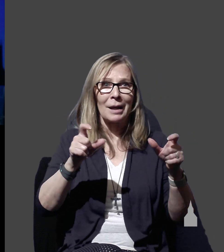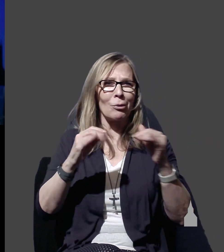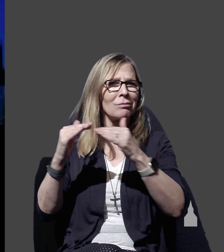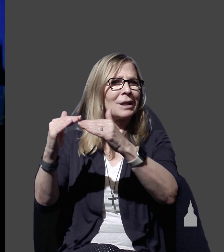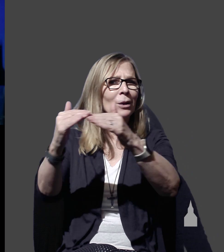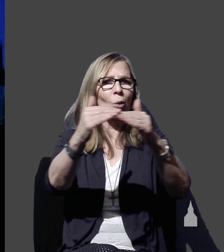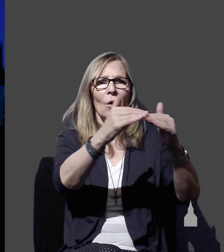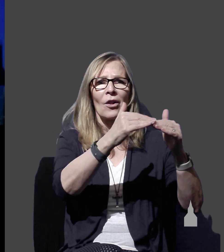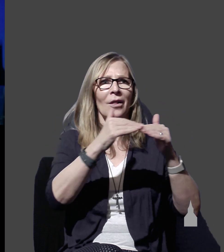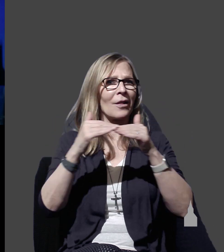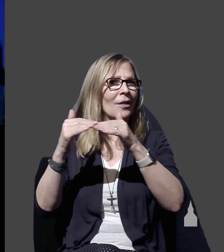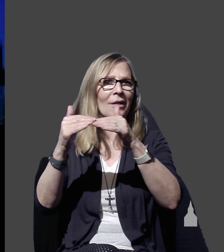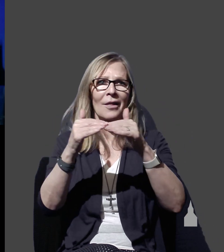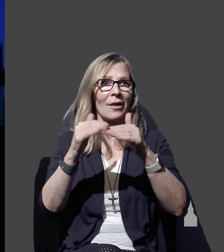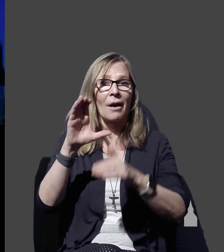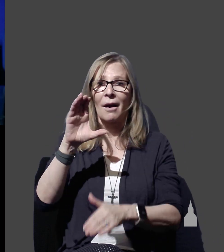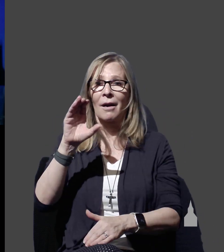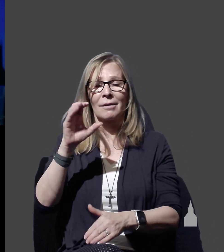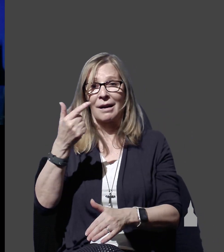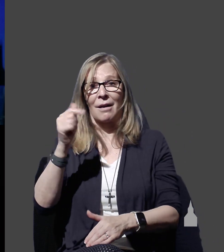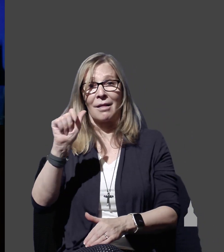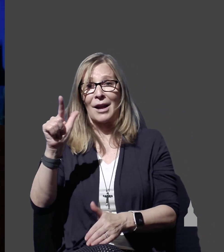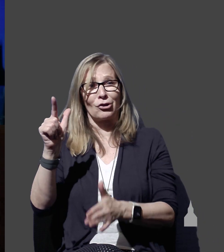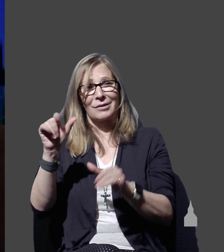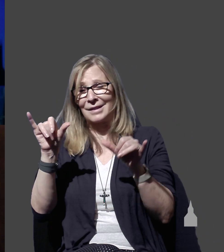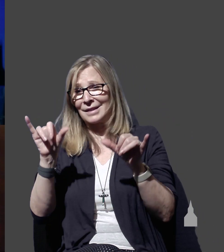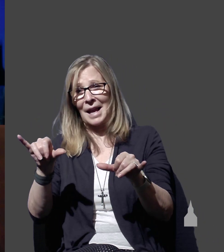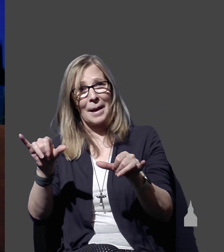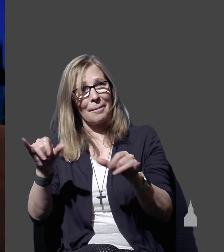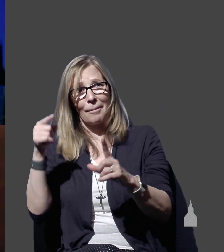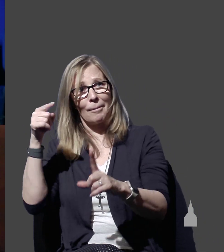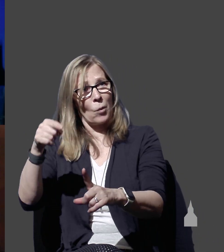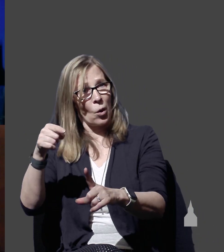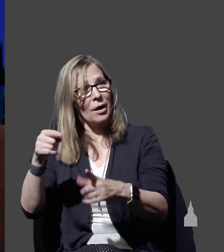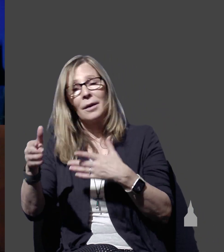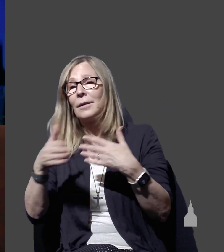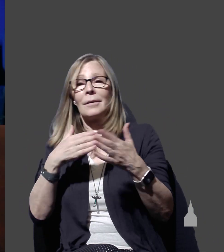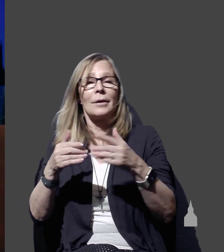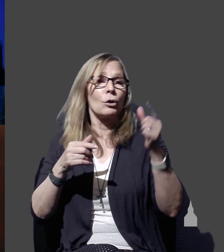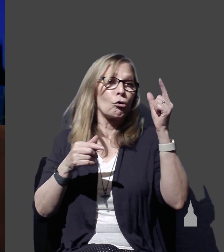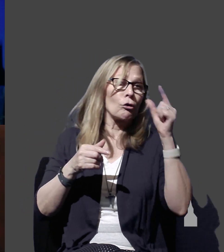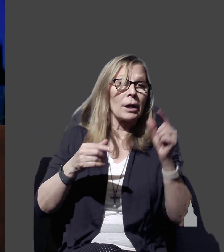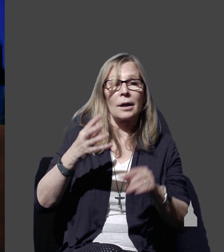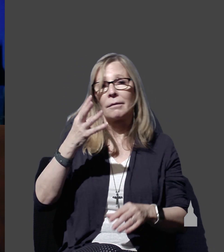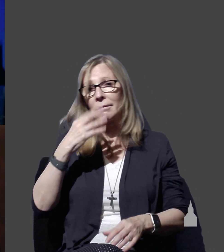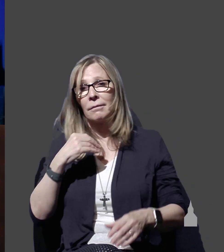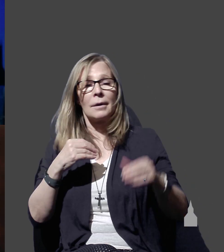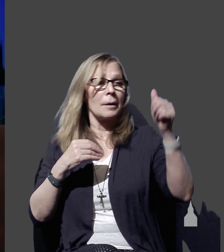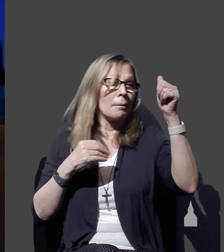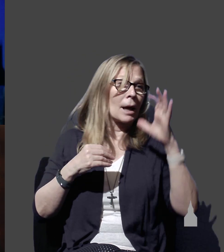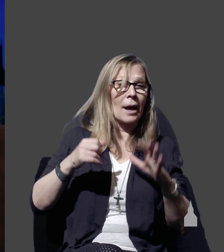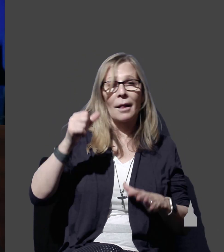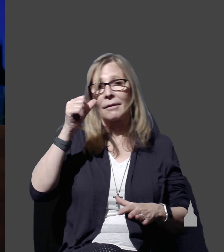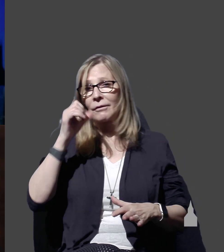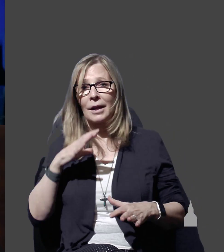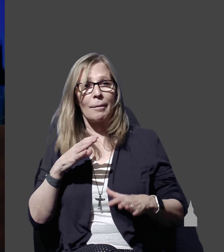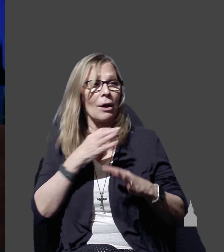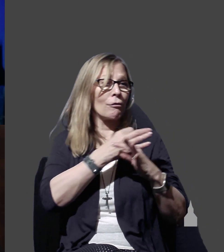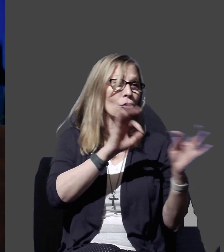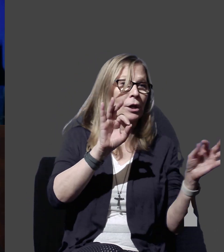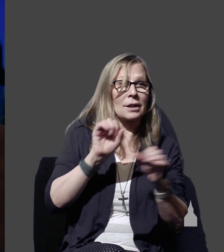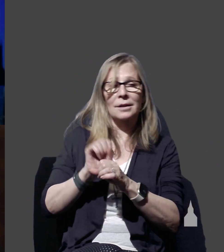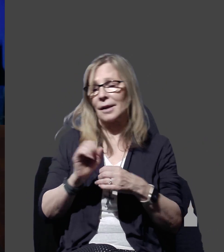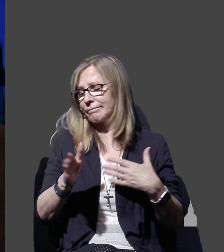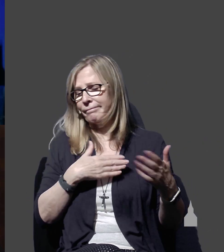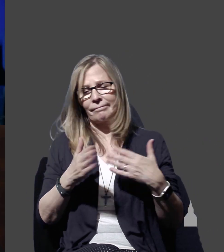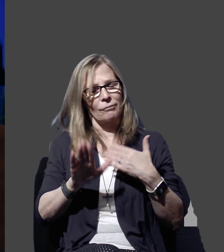3:28 makes the same point. There's neither Jew nor Greek. There's neither slave nor free man. There's neither male or female, for you are all one in Christ Jesus.